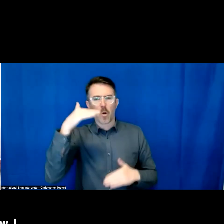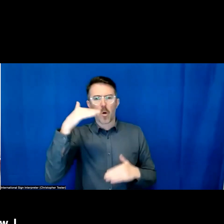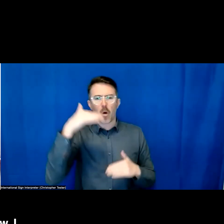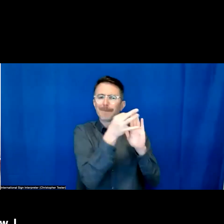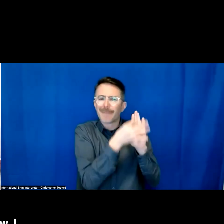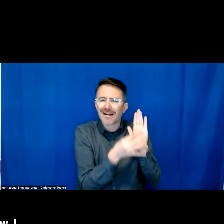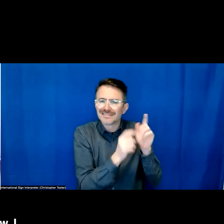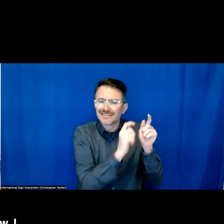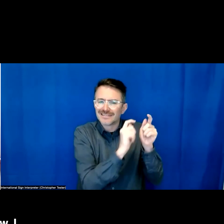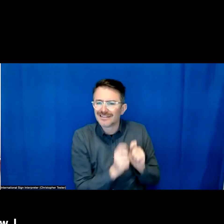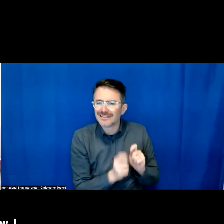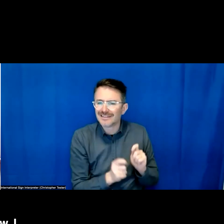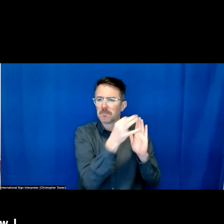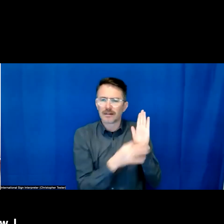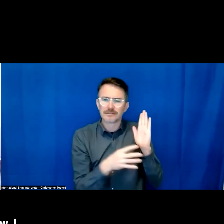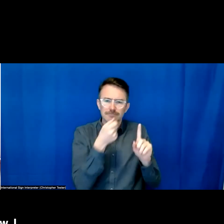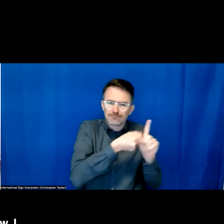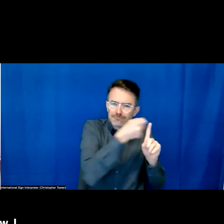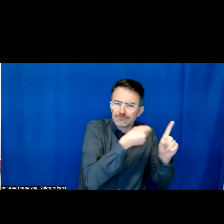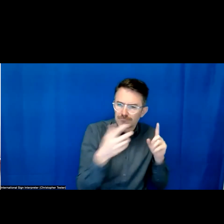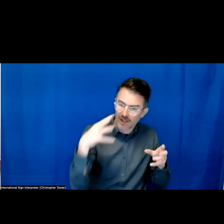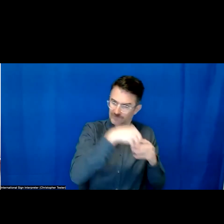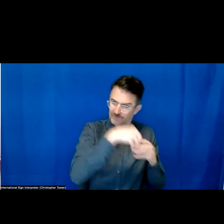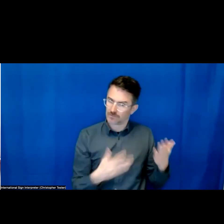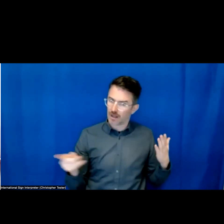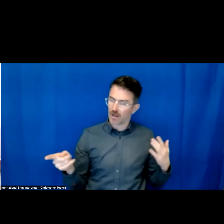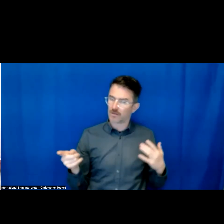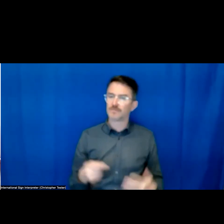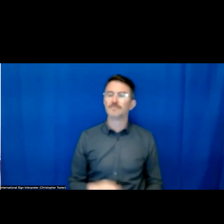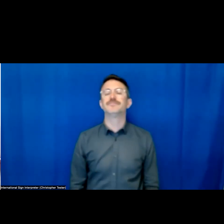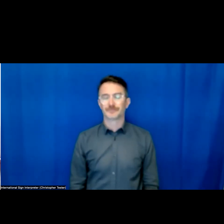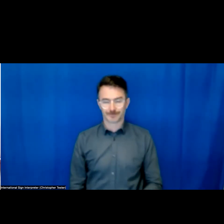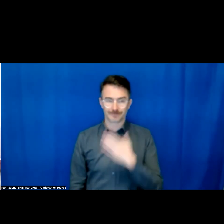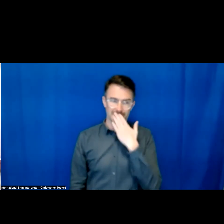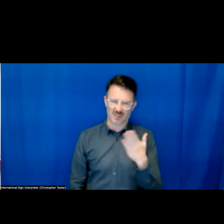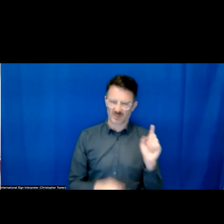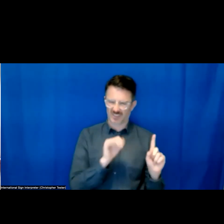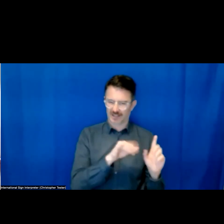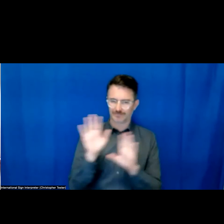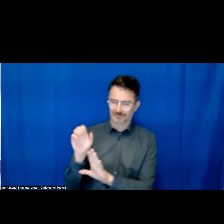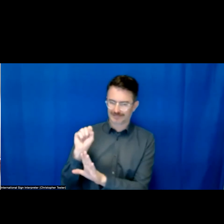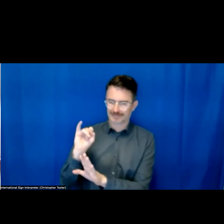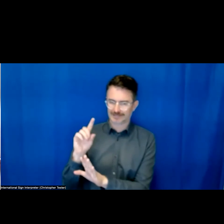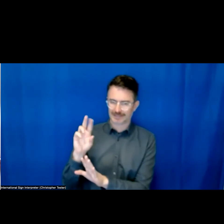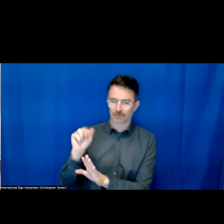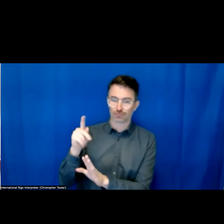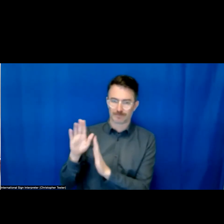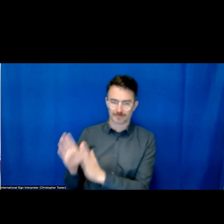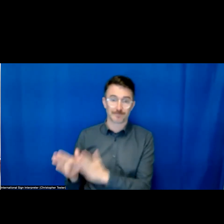Now I would like to read the next questions, and this is for you, Pratima.